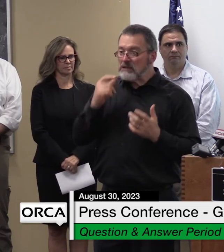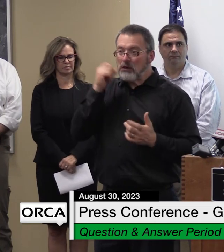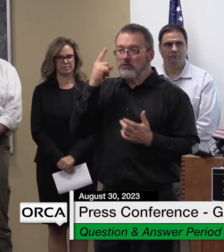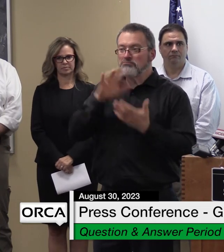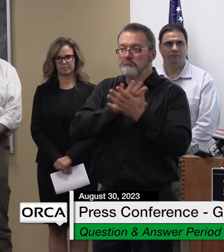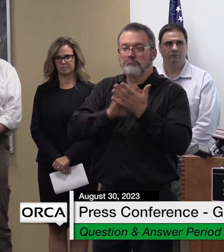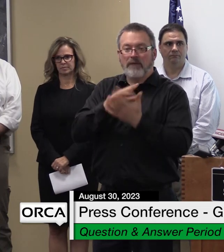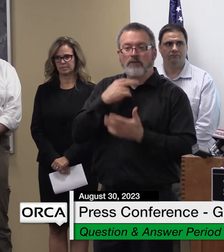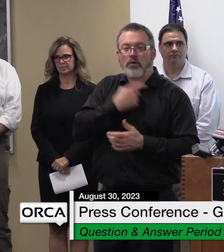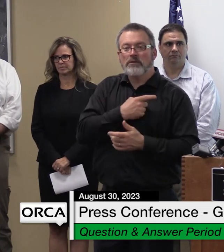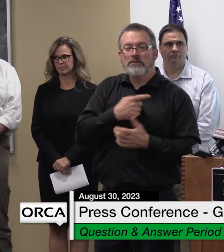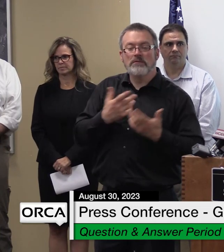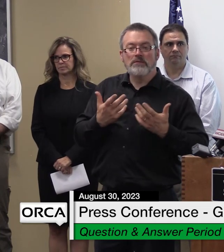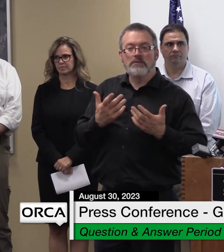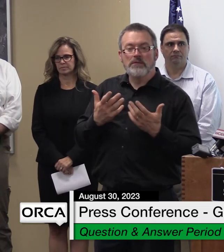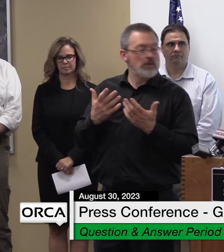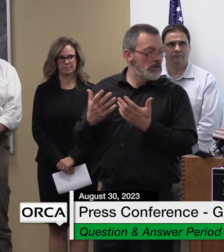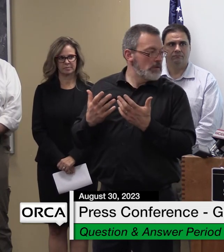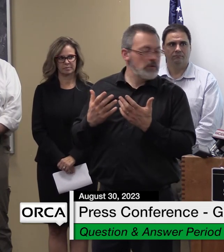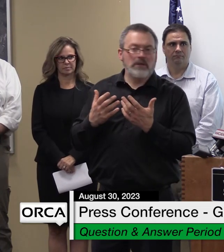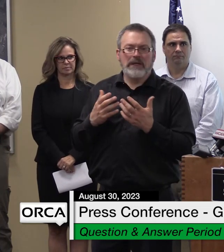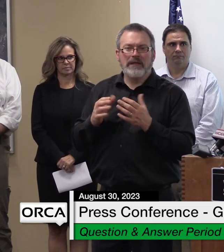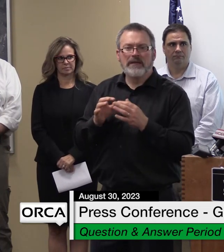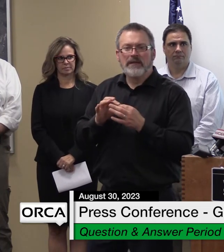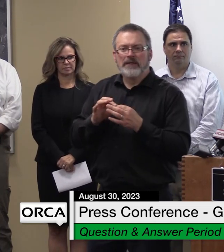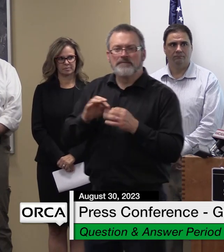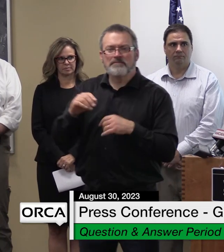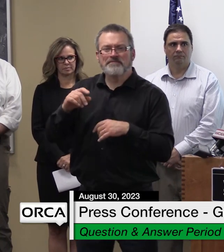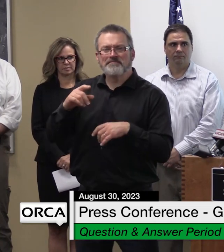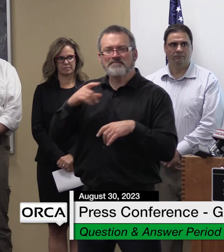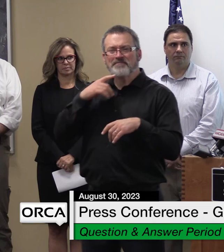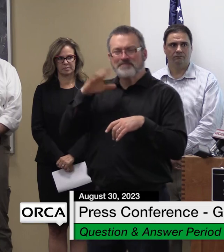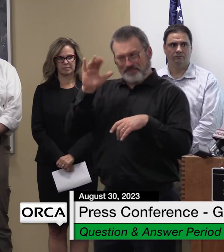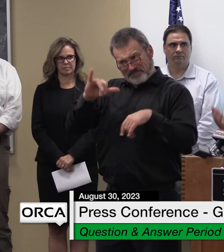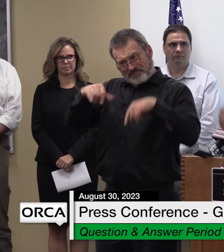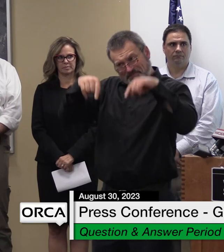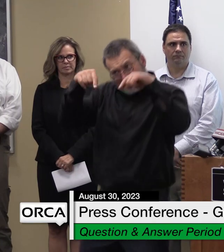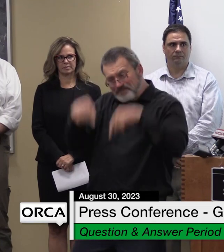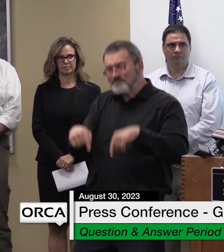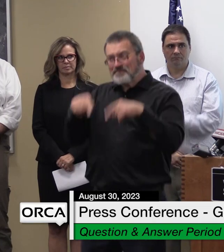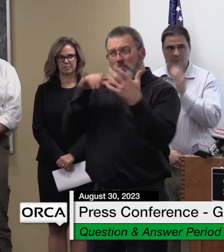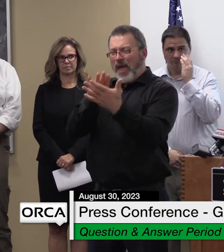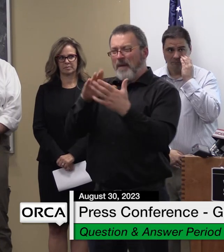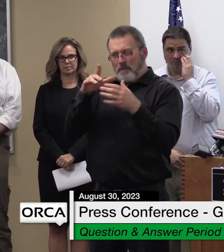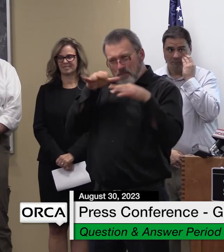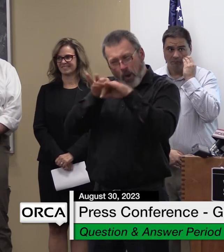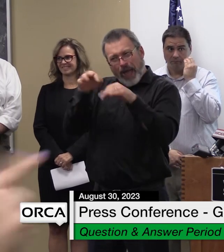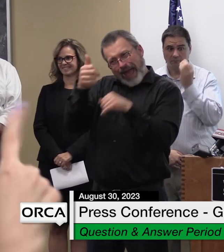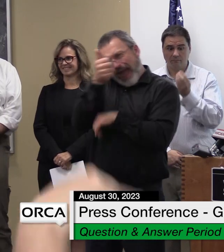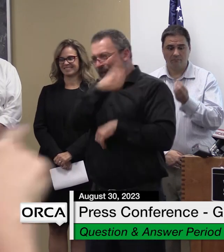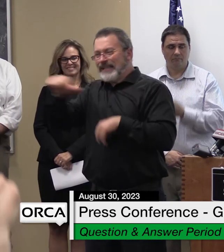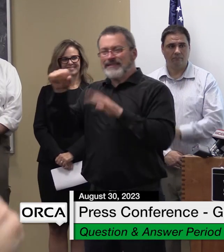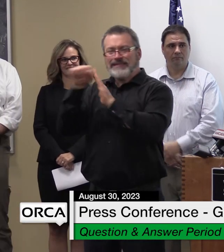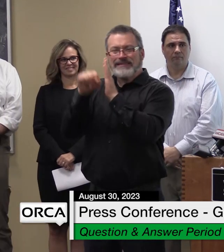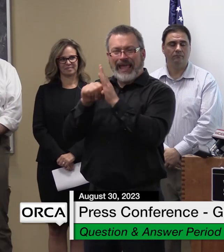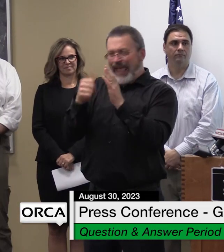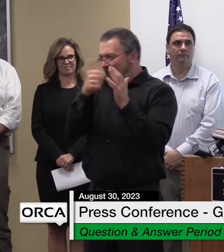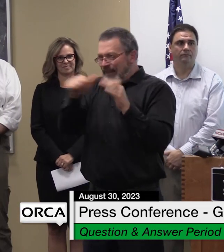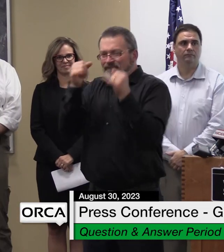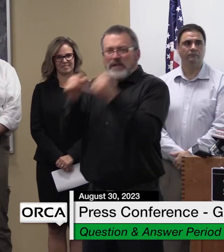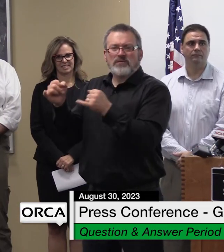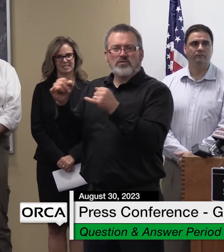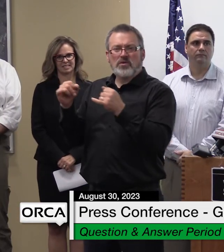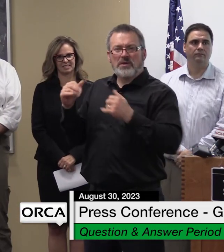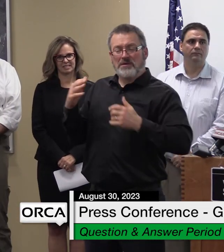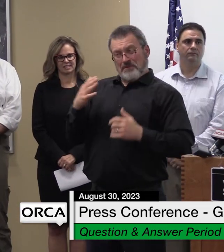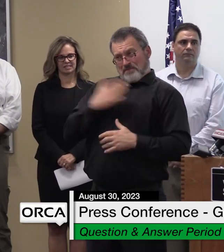needs for our citizens, and probably a better question for them. But from my